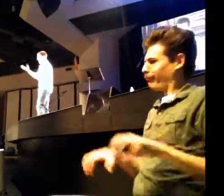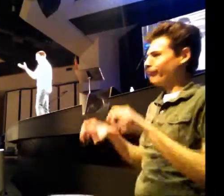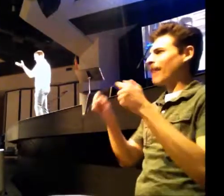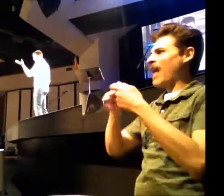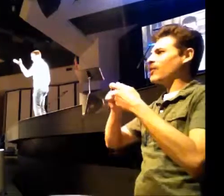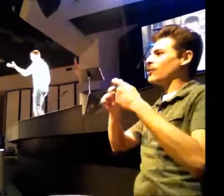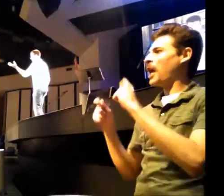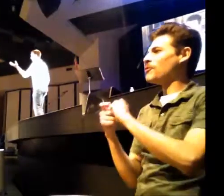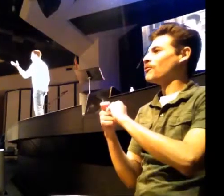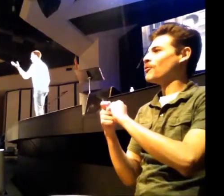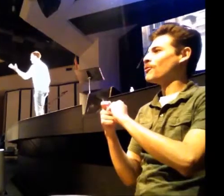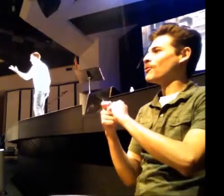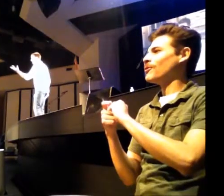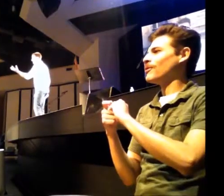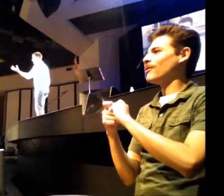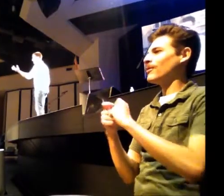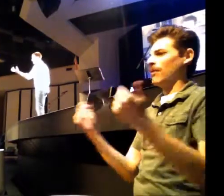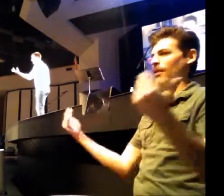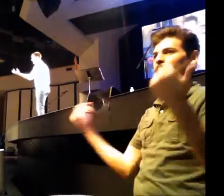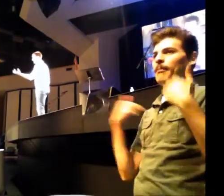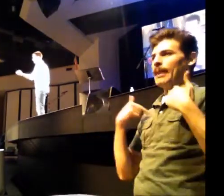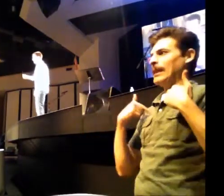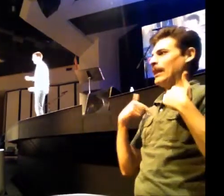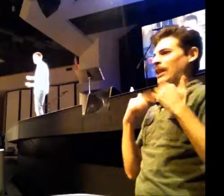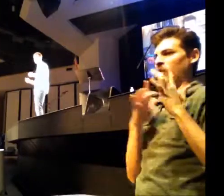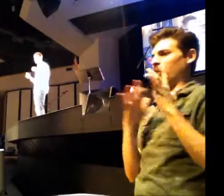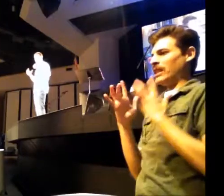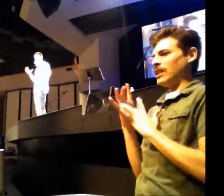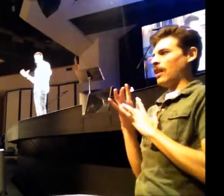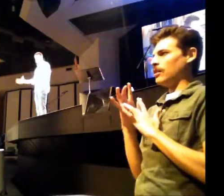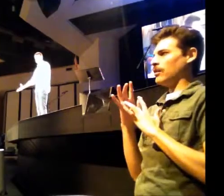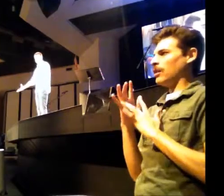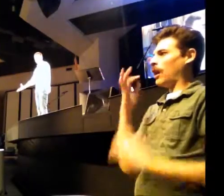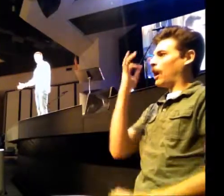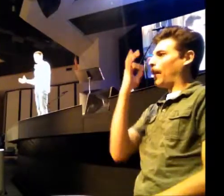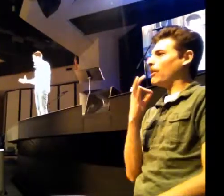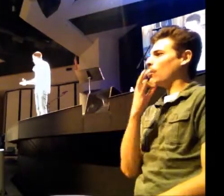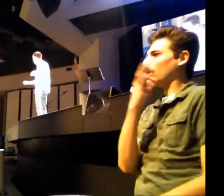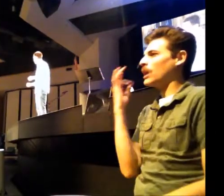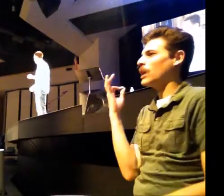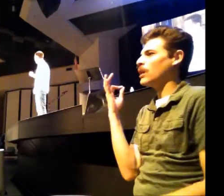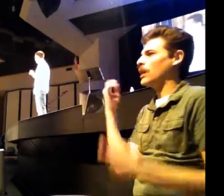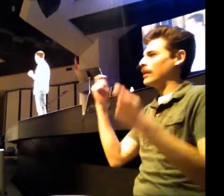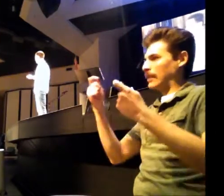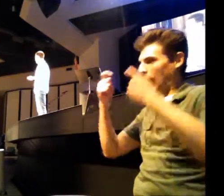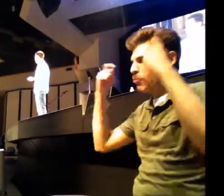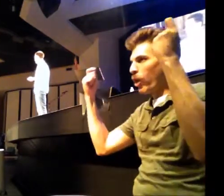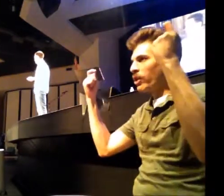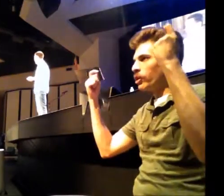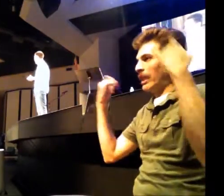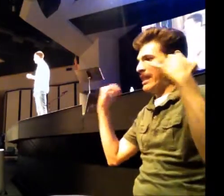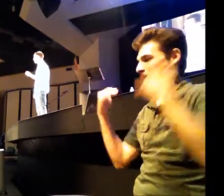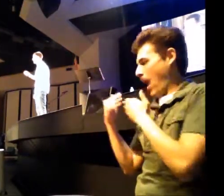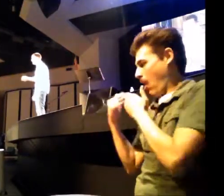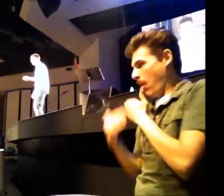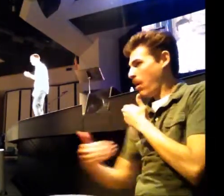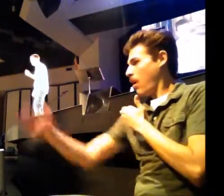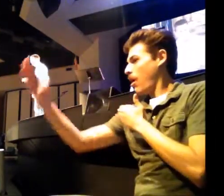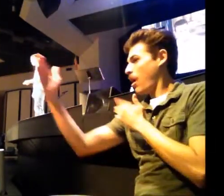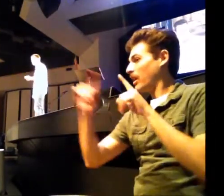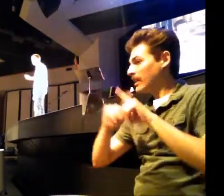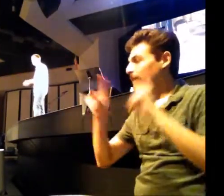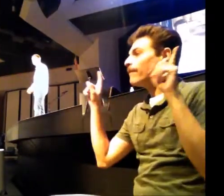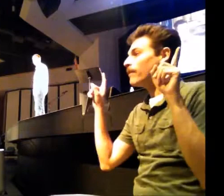dinner and makes it about himself. It's this amazing moment. And so, friends, church, the Feast of Unleavened Bread is